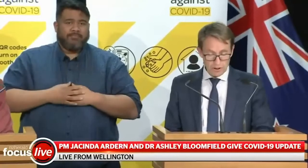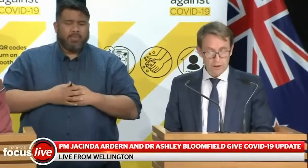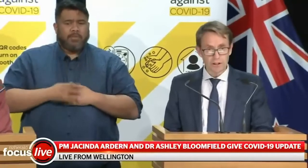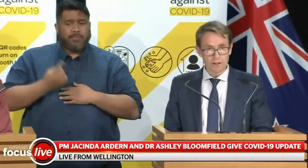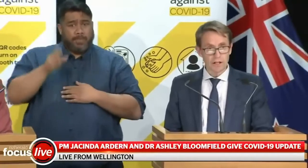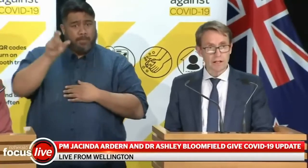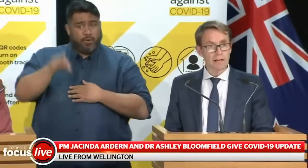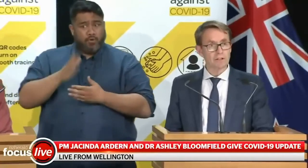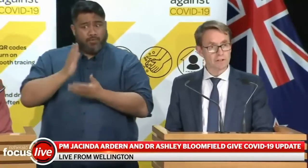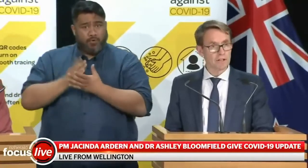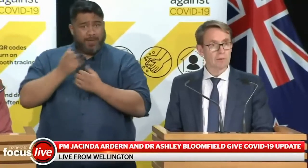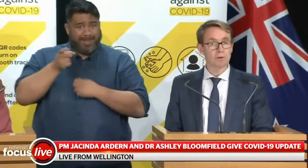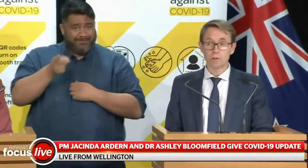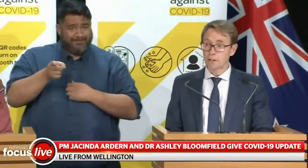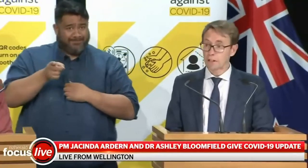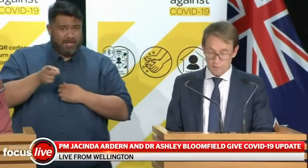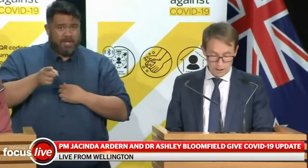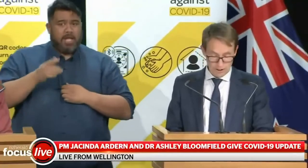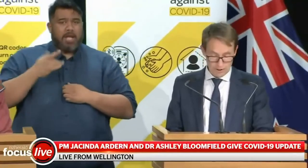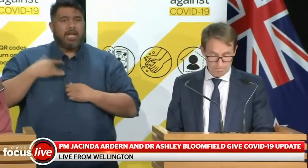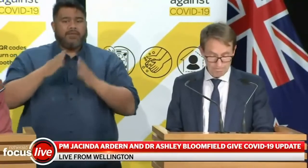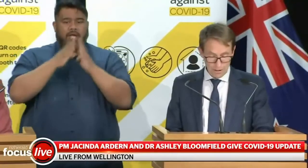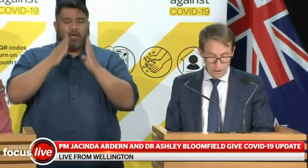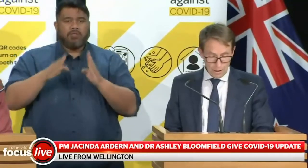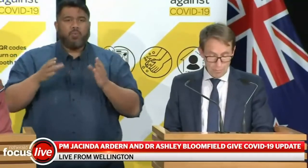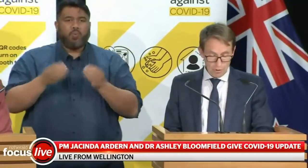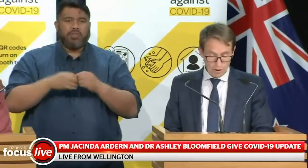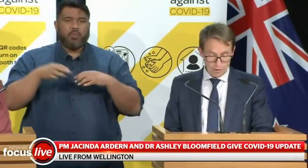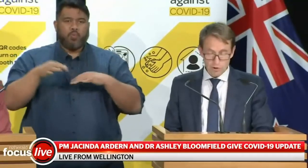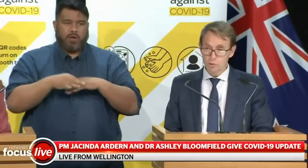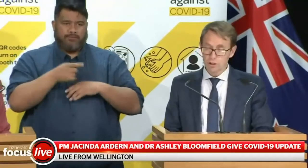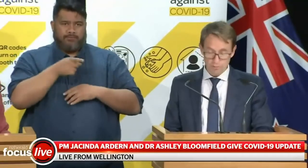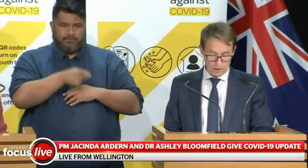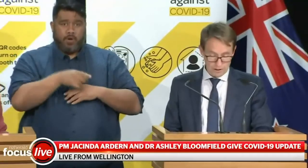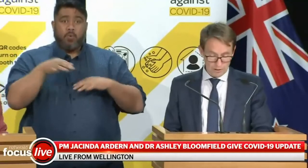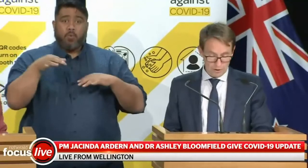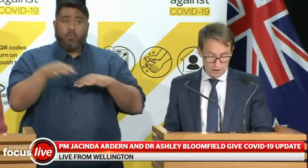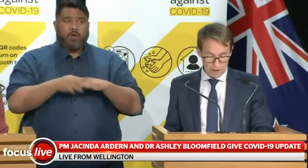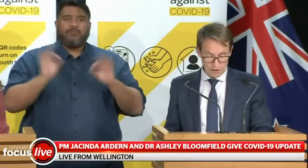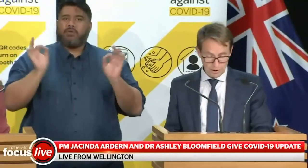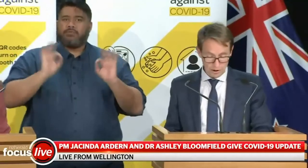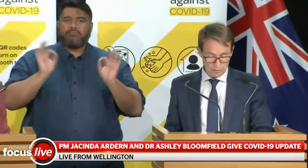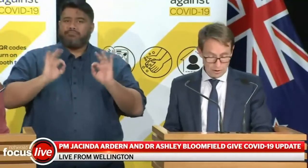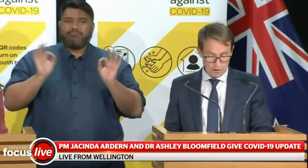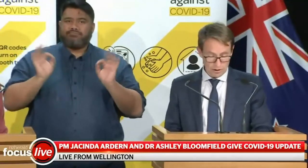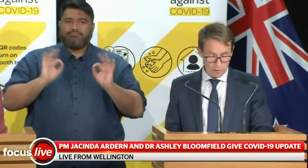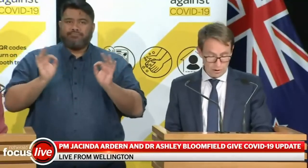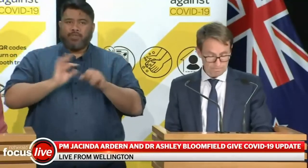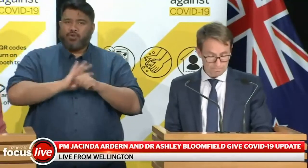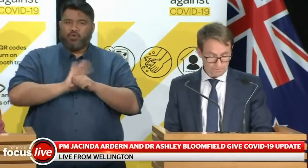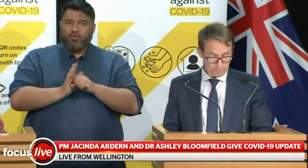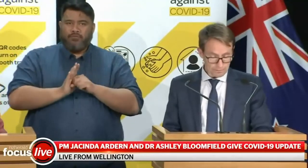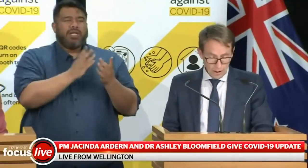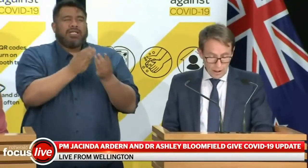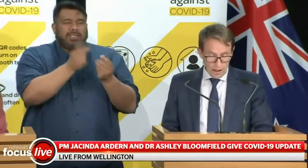also tested yesterday, and yesterday returned a negative test. Both individuals have been self-isolating at home until this